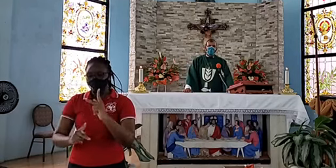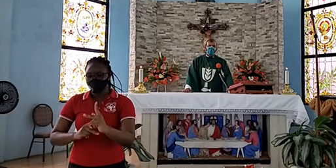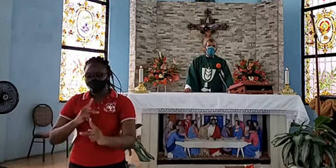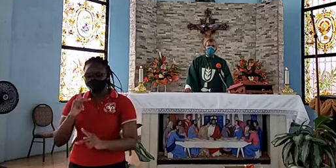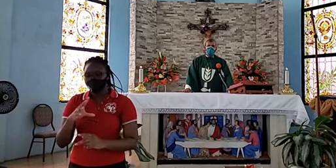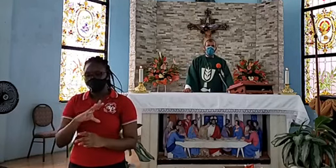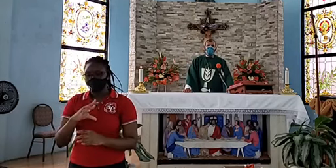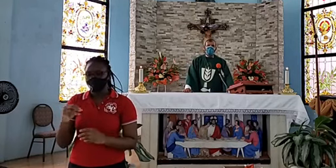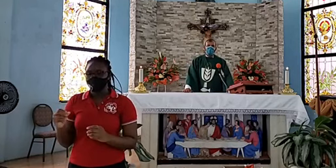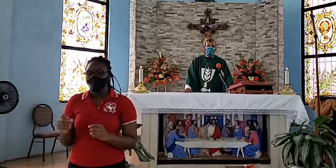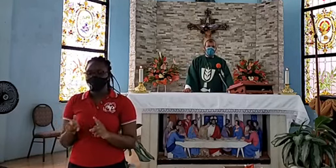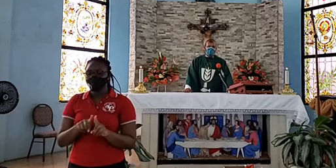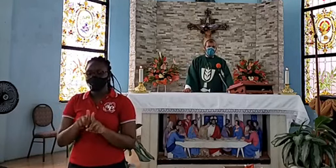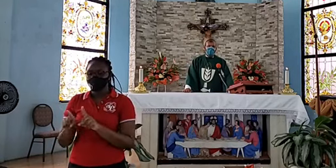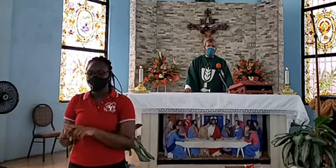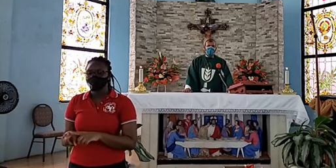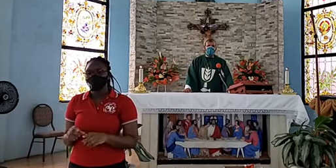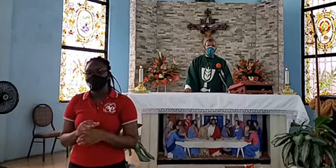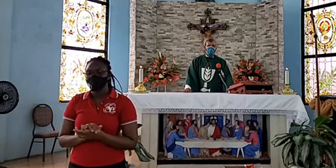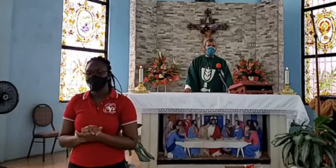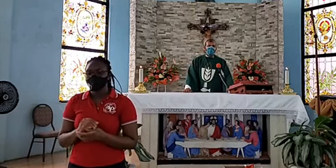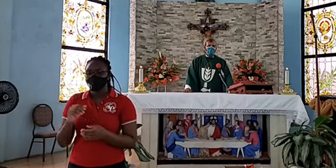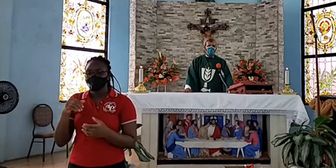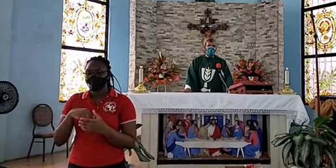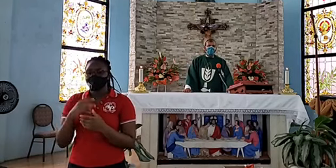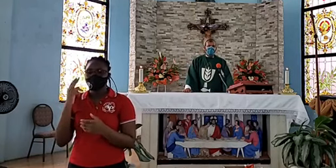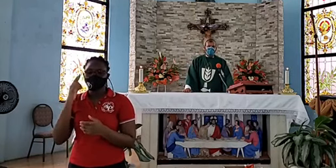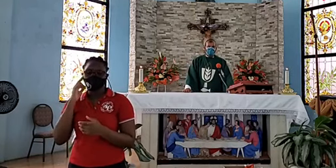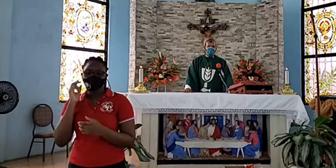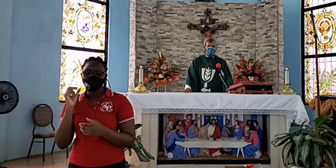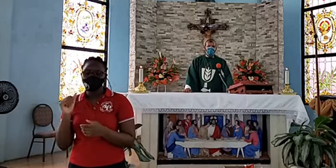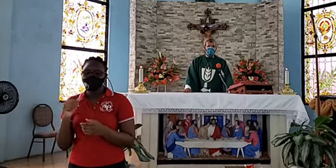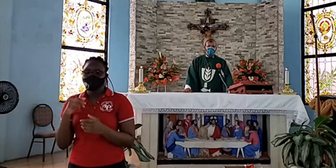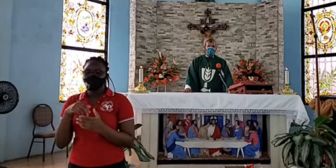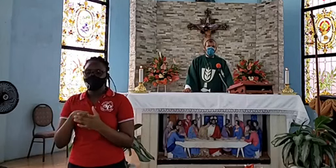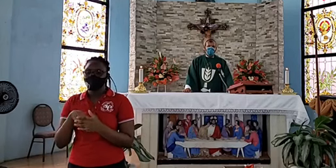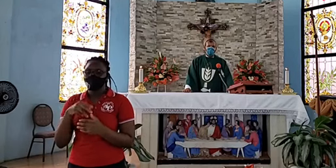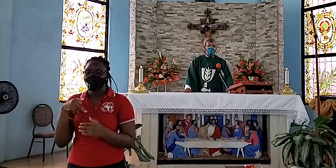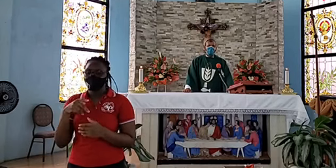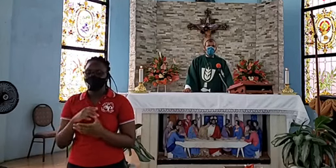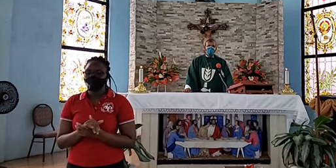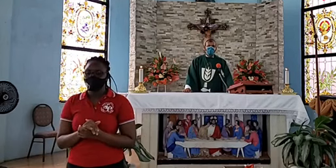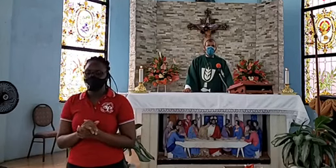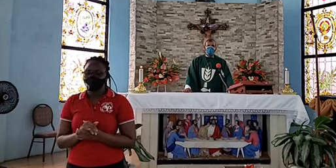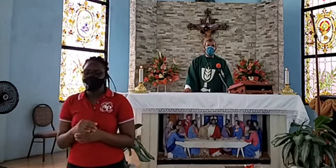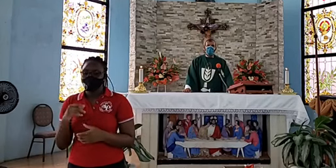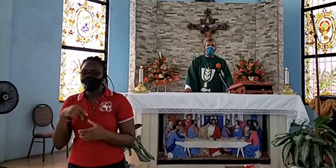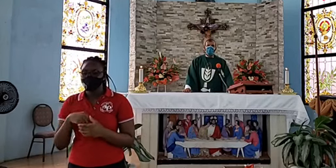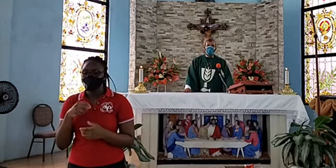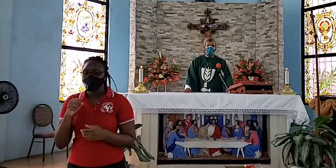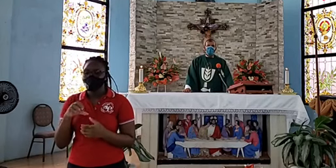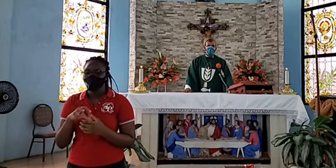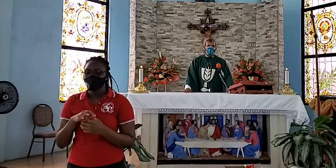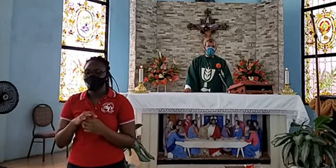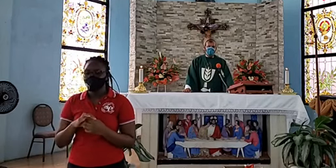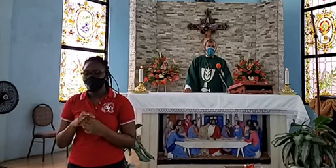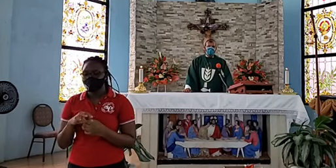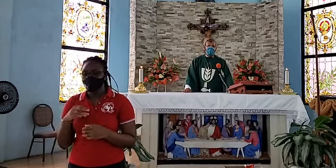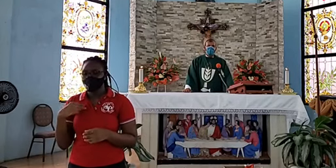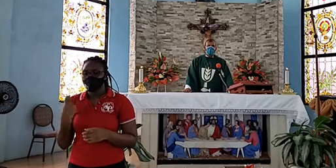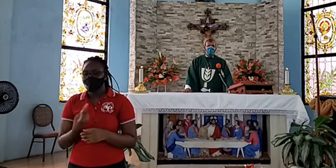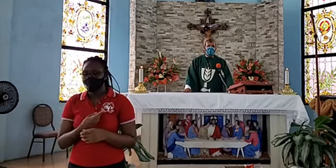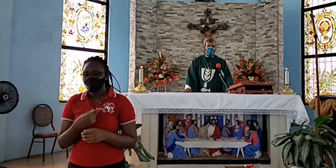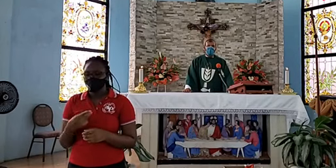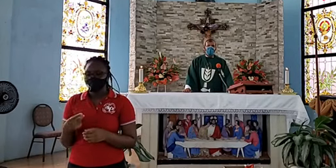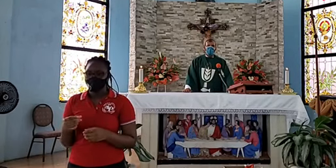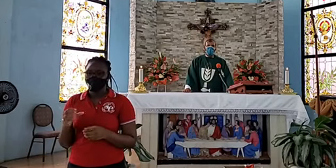and also including the hearing impaired. In spite of our